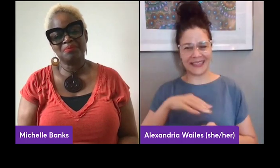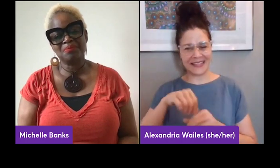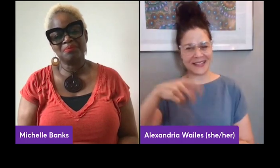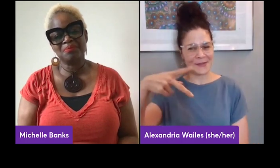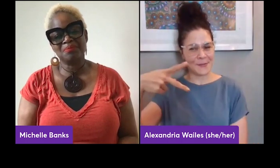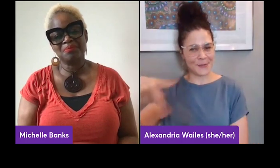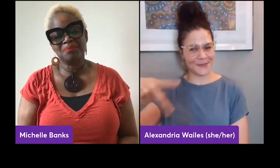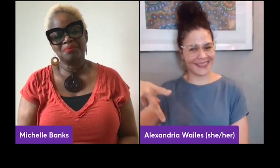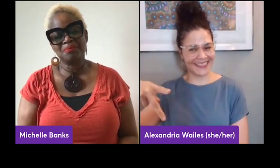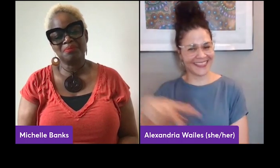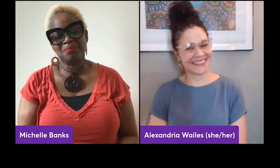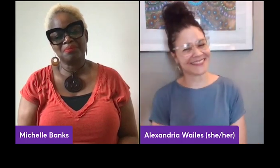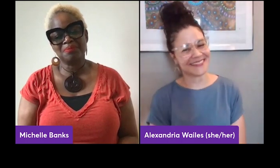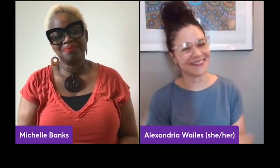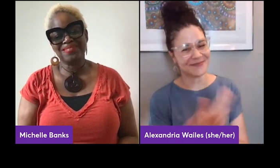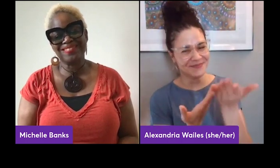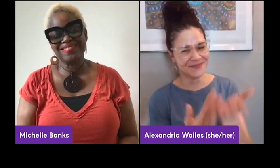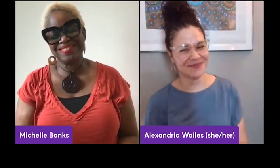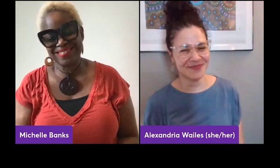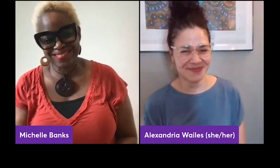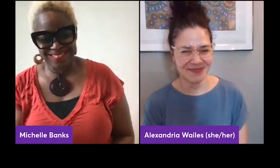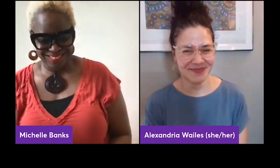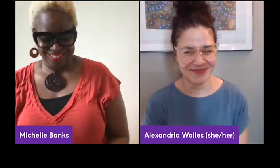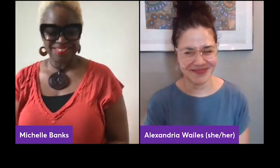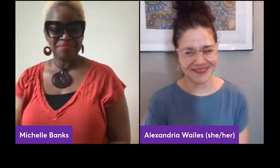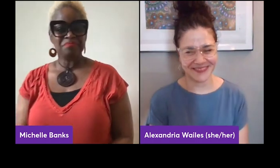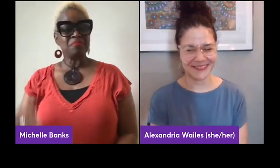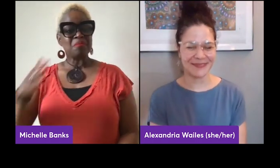I play a lady in purple.